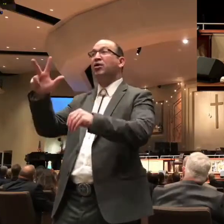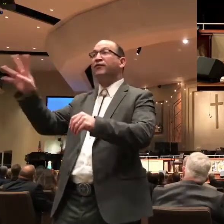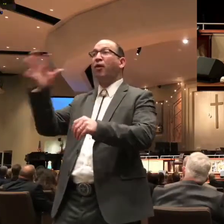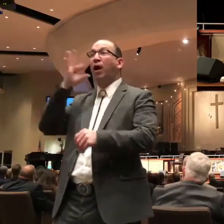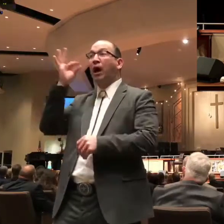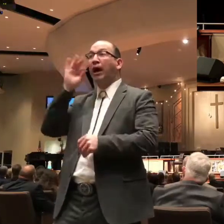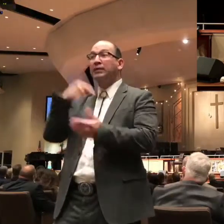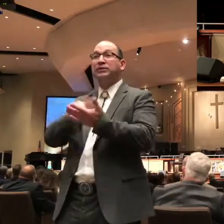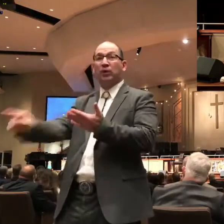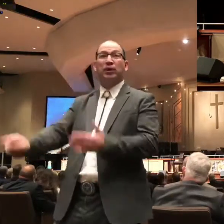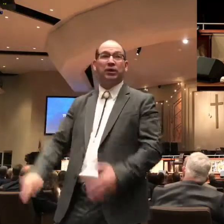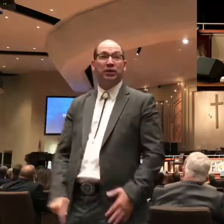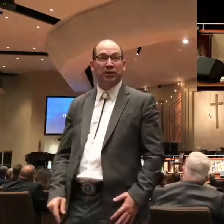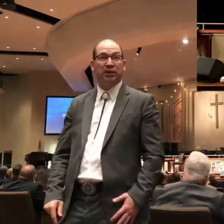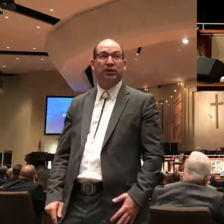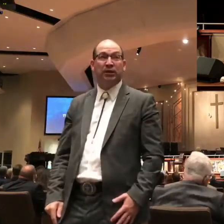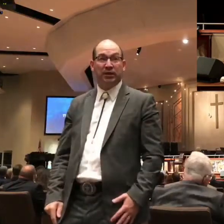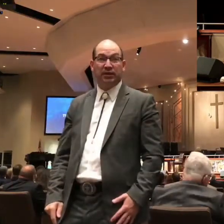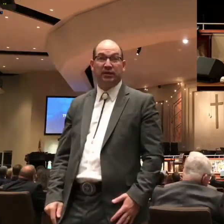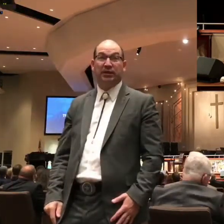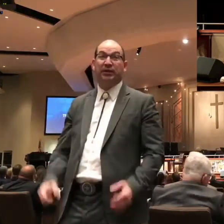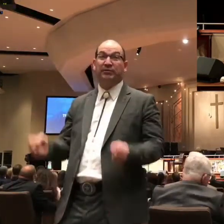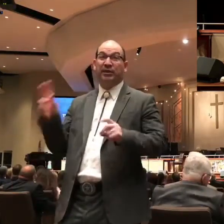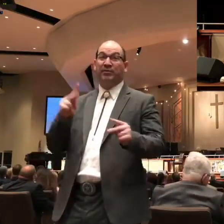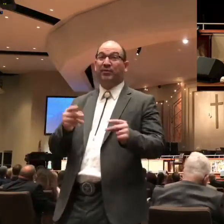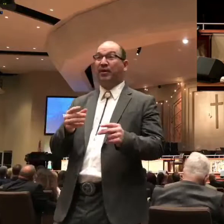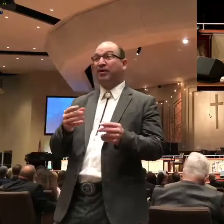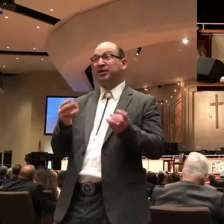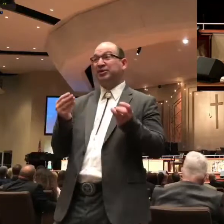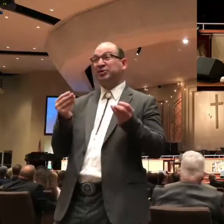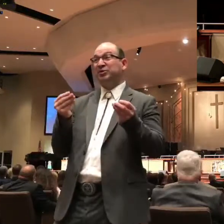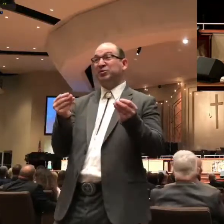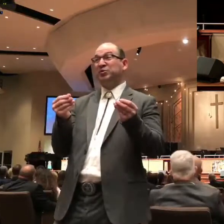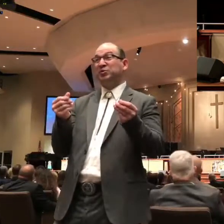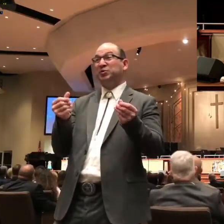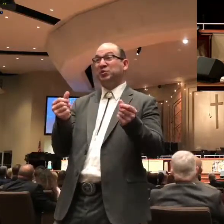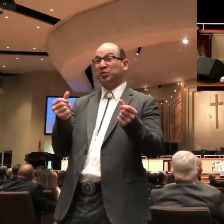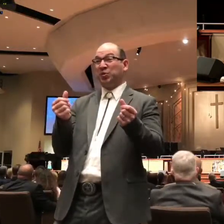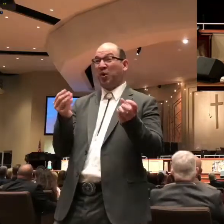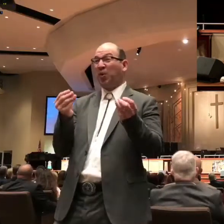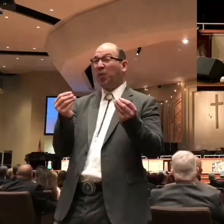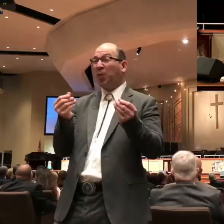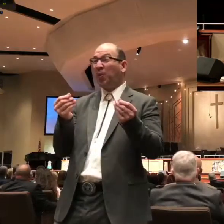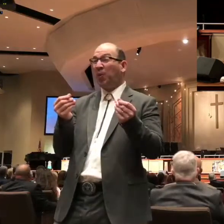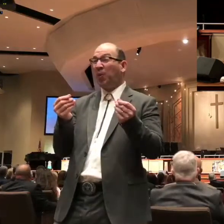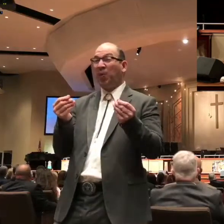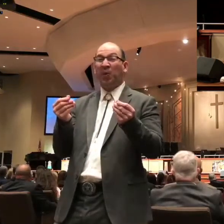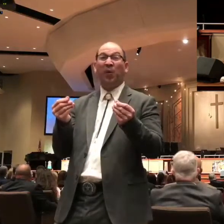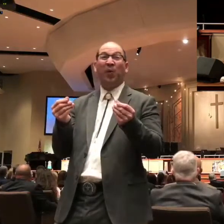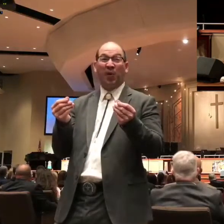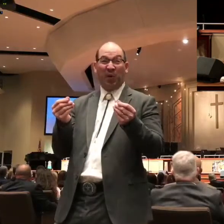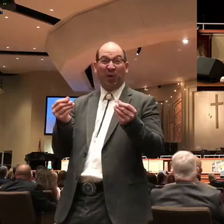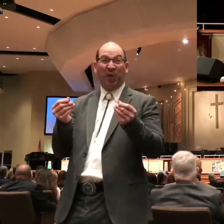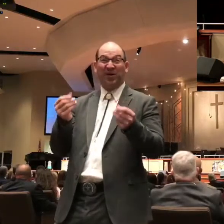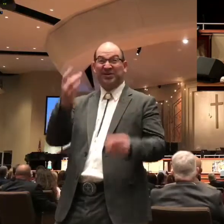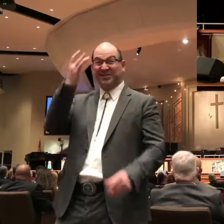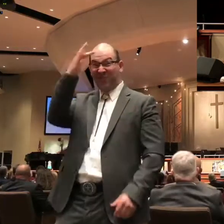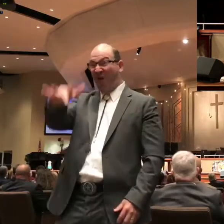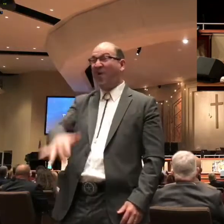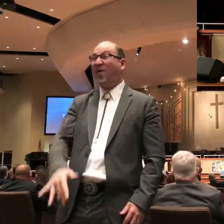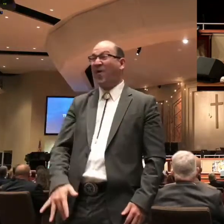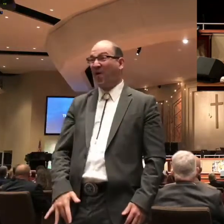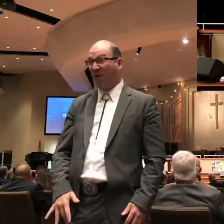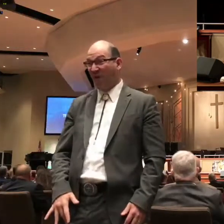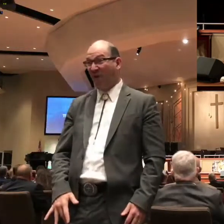I'm just saying there's a lot of people that have an angle. They have an angle, and they're working all the time to